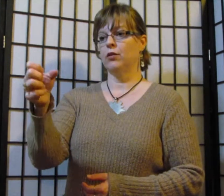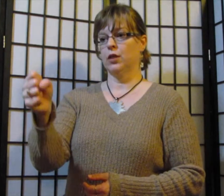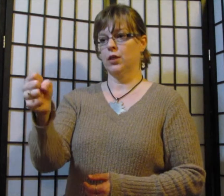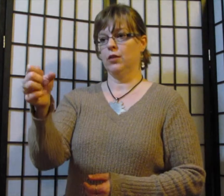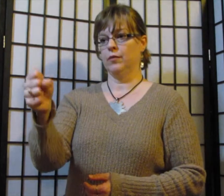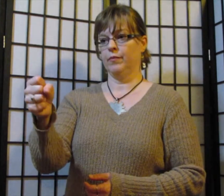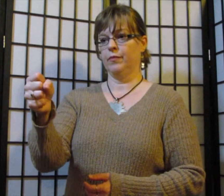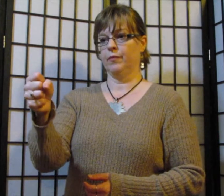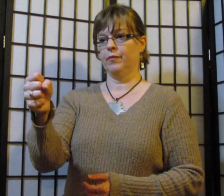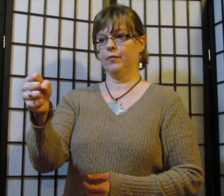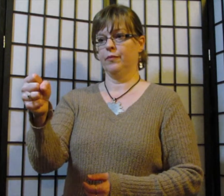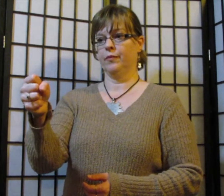Milk.